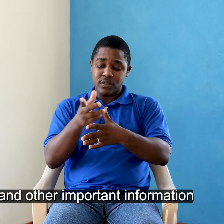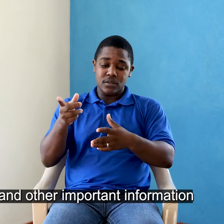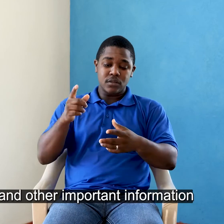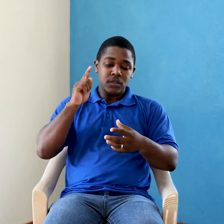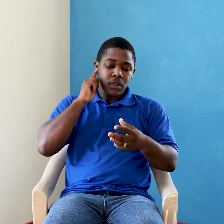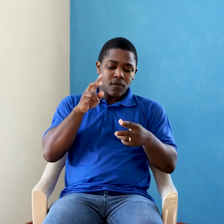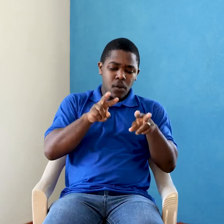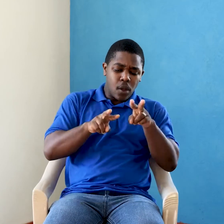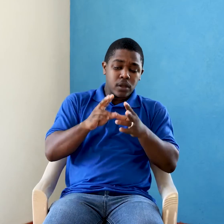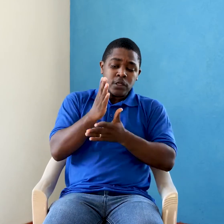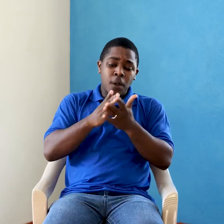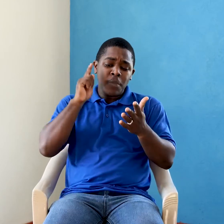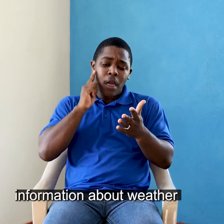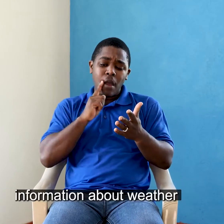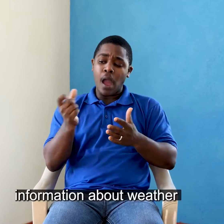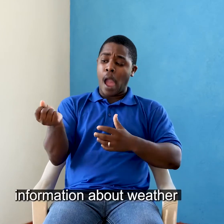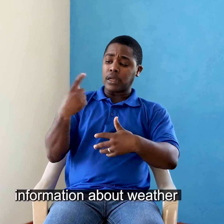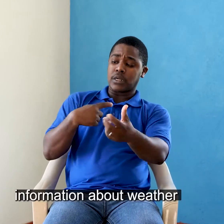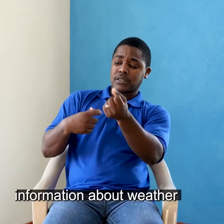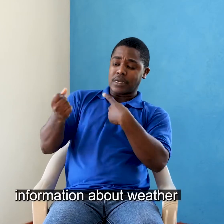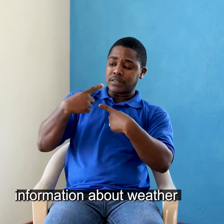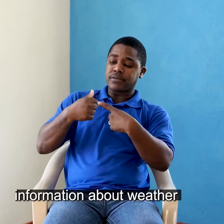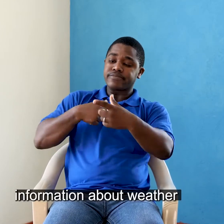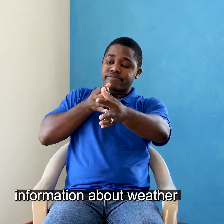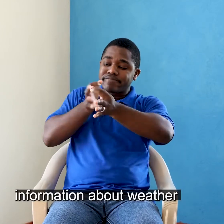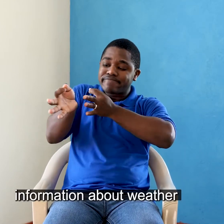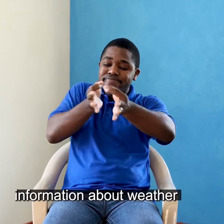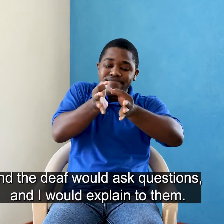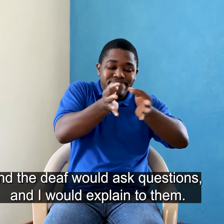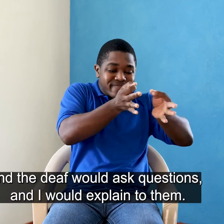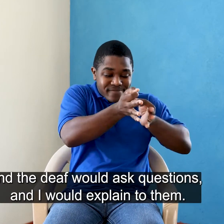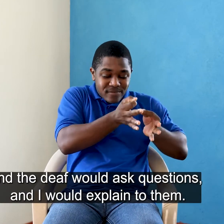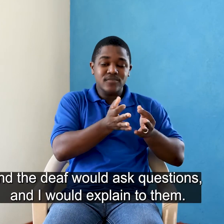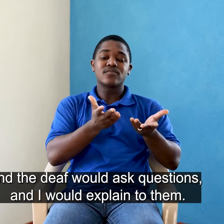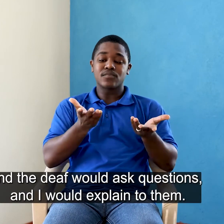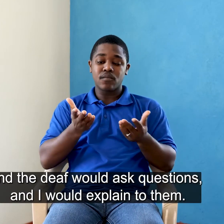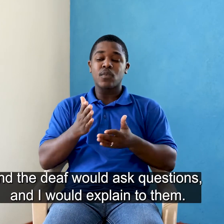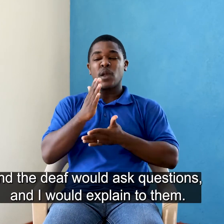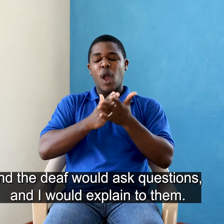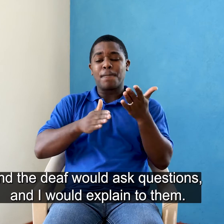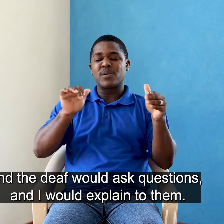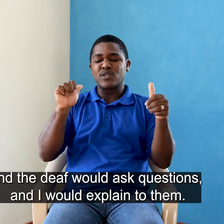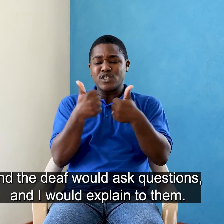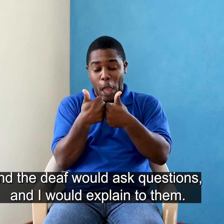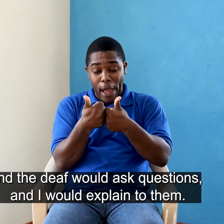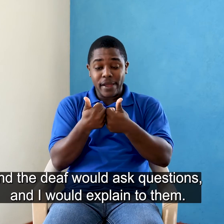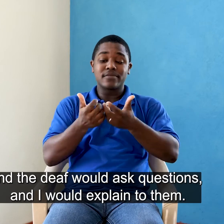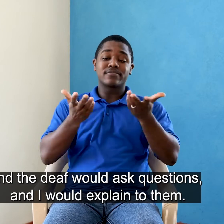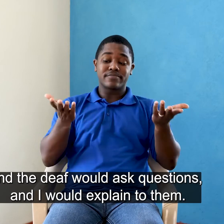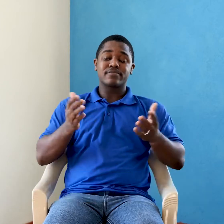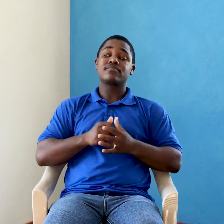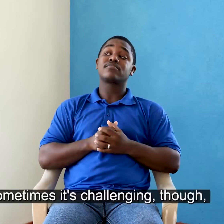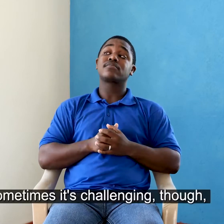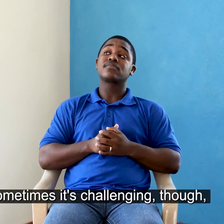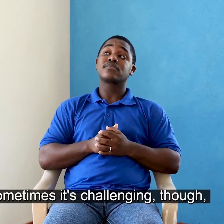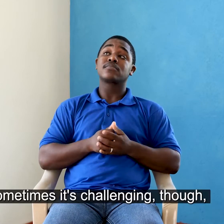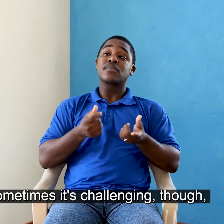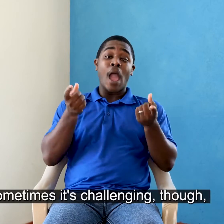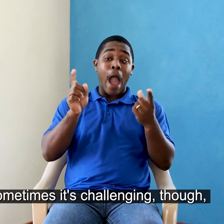information or information about weather. And the deaf would ask questions and I would explain to them. Sometimes it's